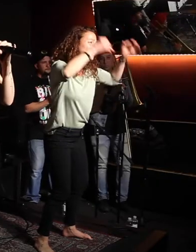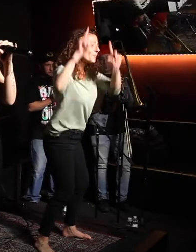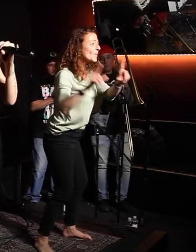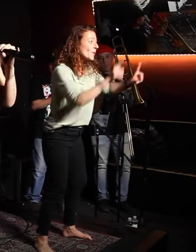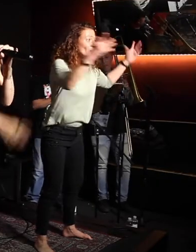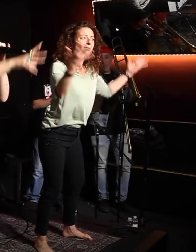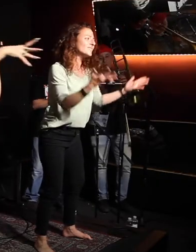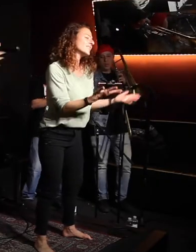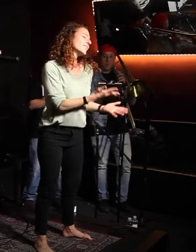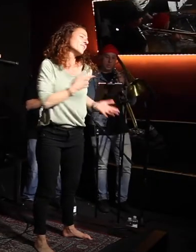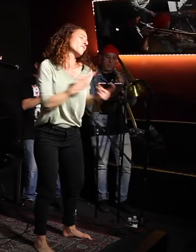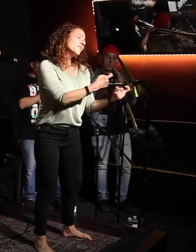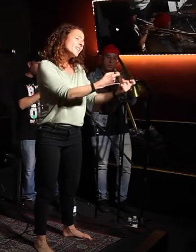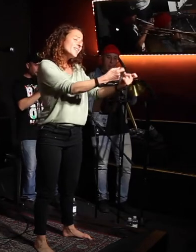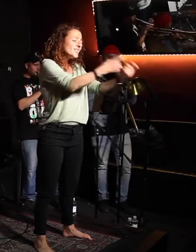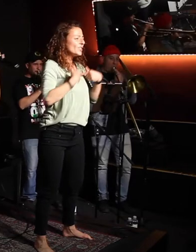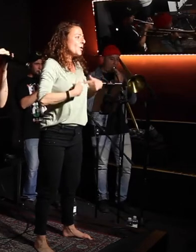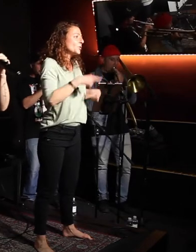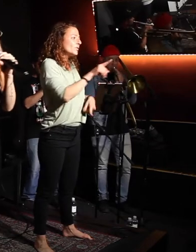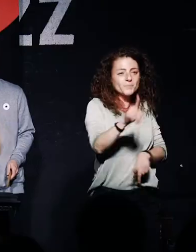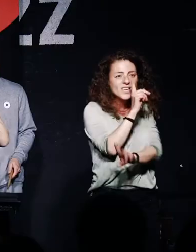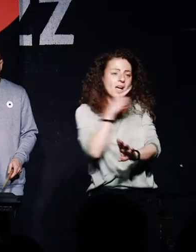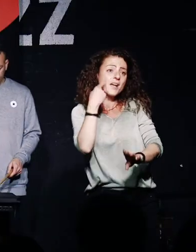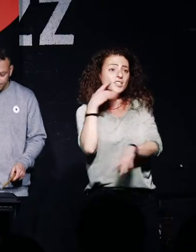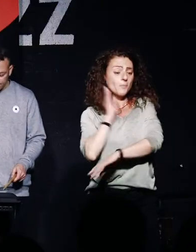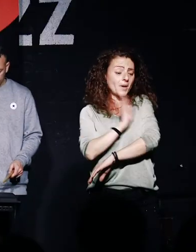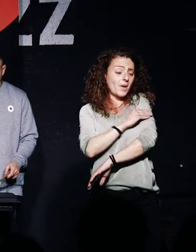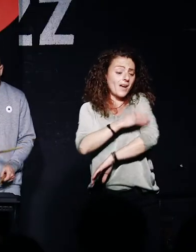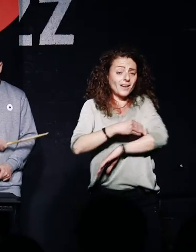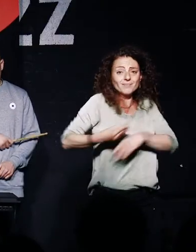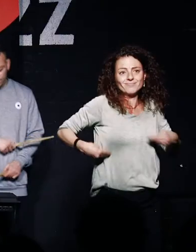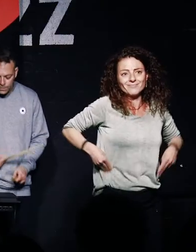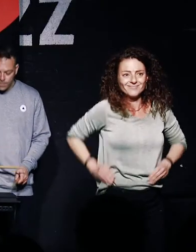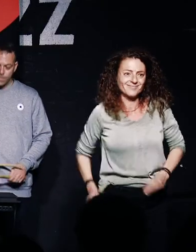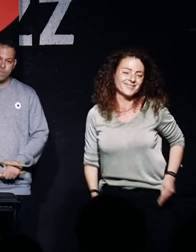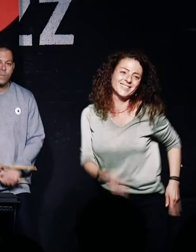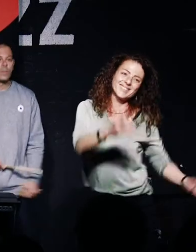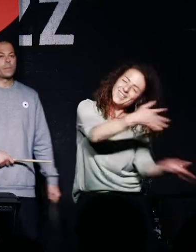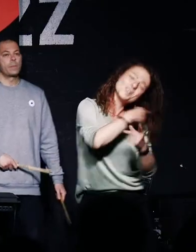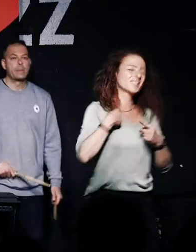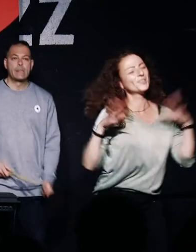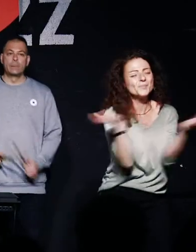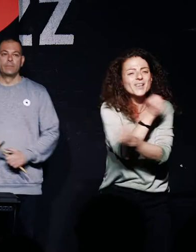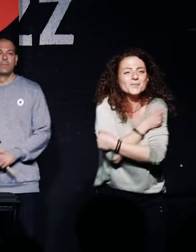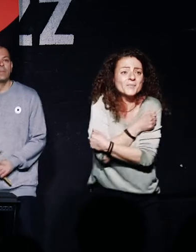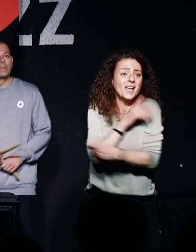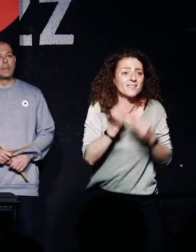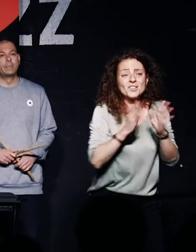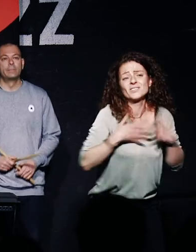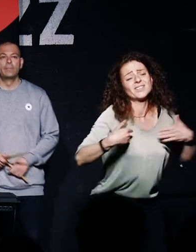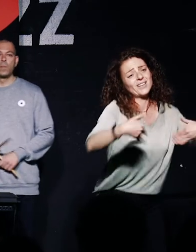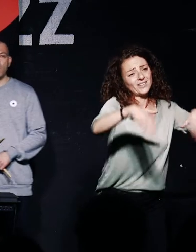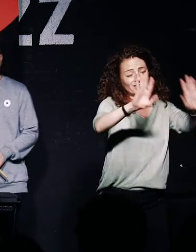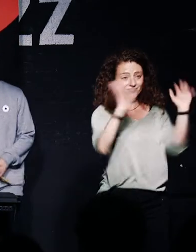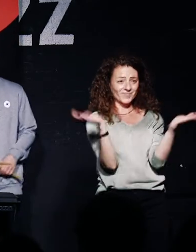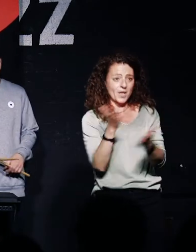I need to feel your lips touching my body Hold me close to you and make